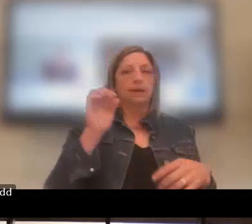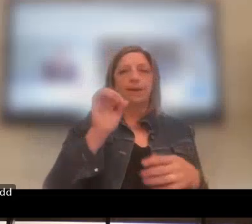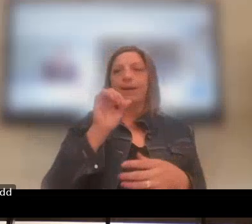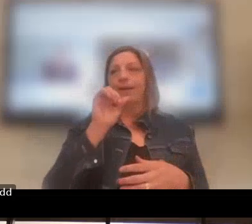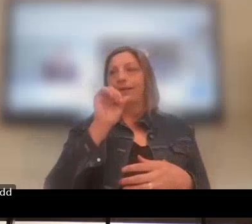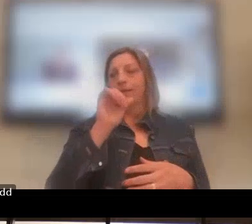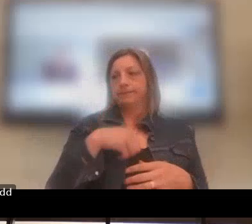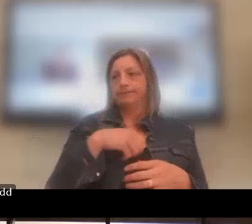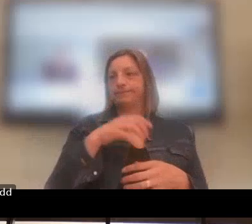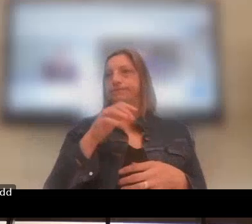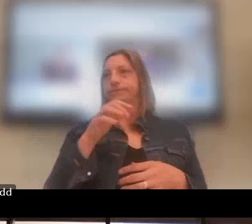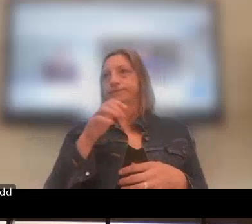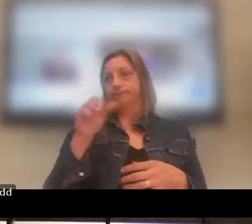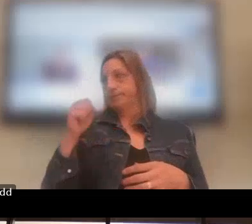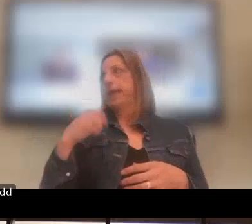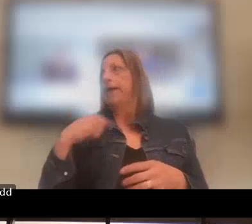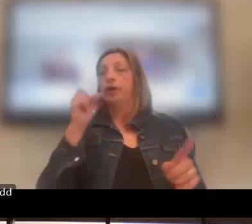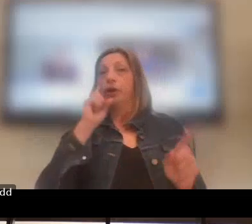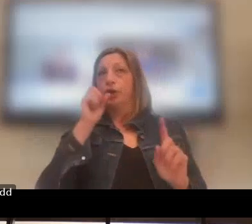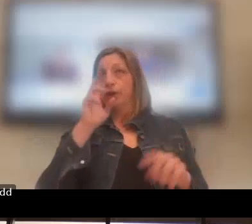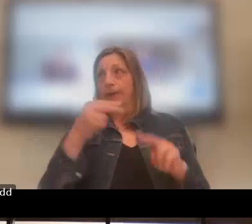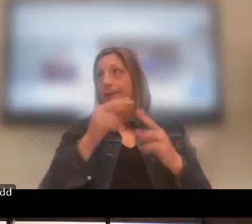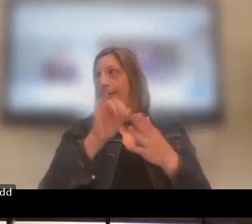Make that decision. make that decision.